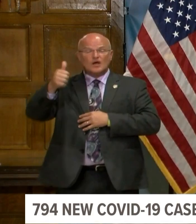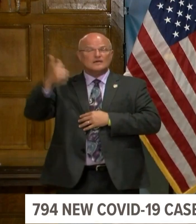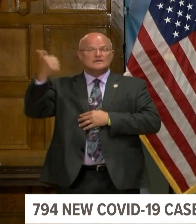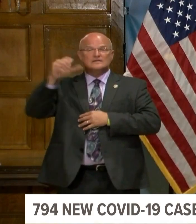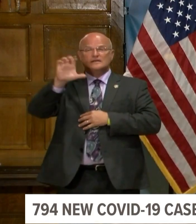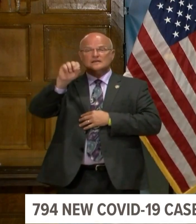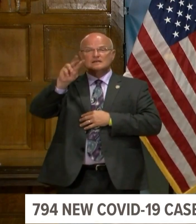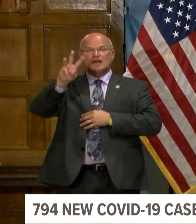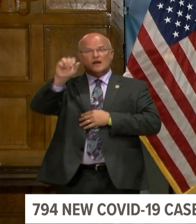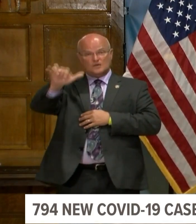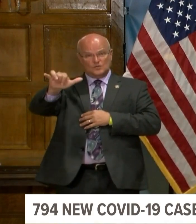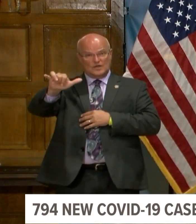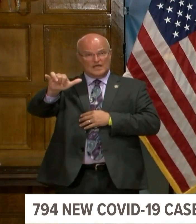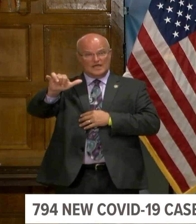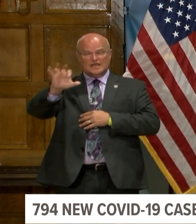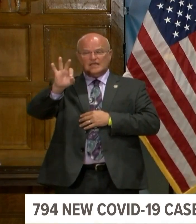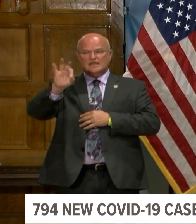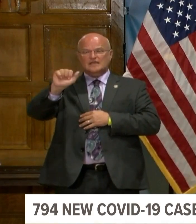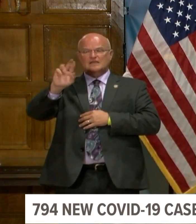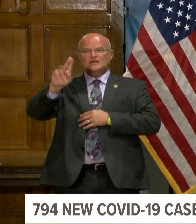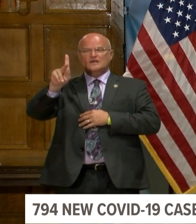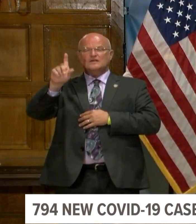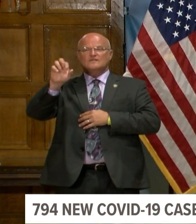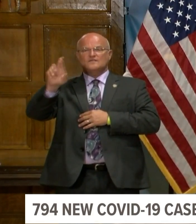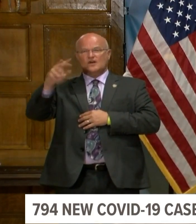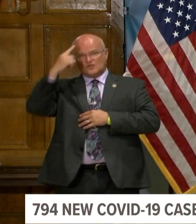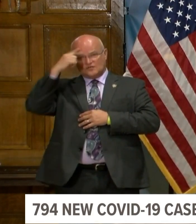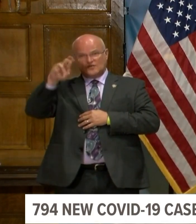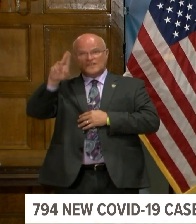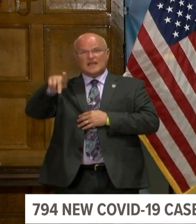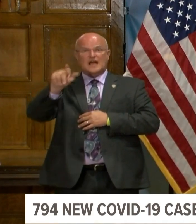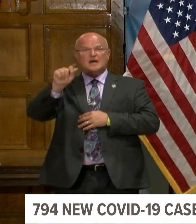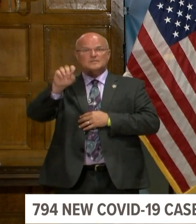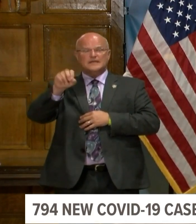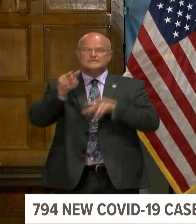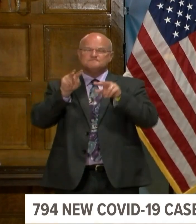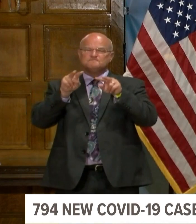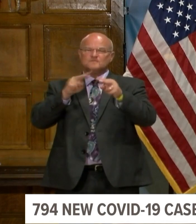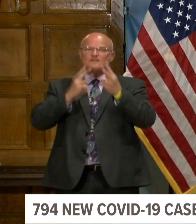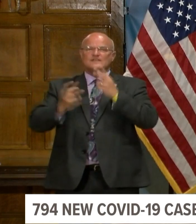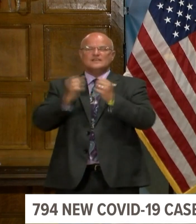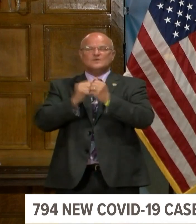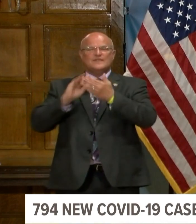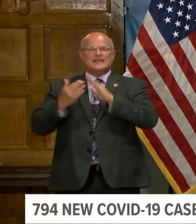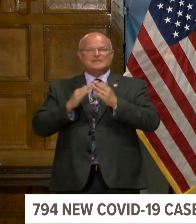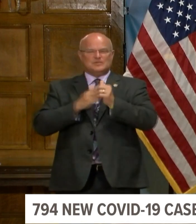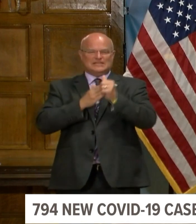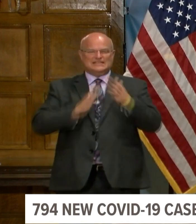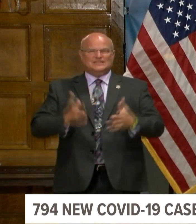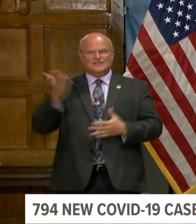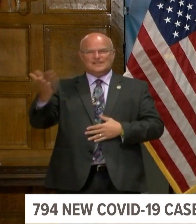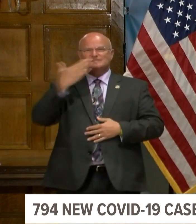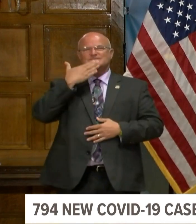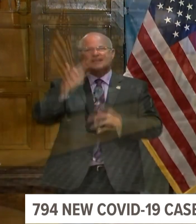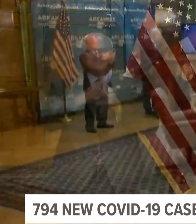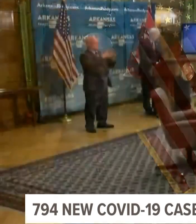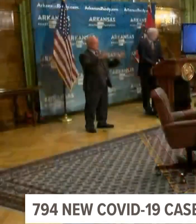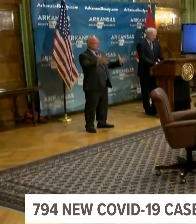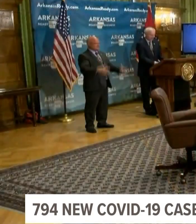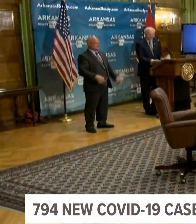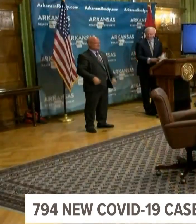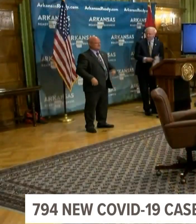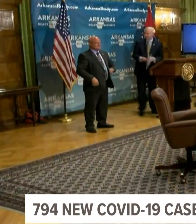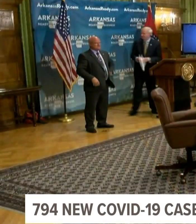in Conway, Faulkner County for our daily update, and looking forward to visiting with the community leaders there. Thank you very much.